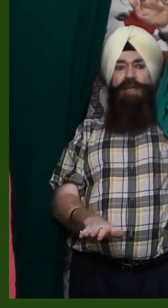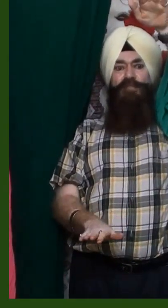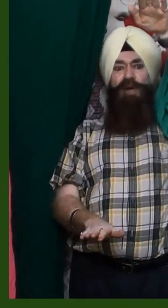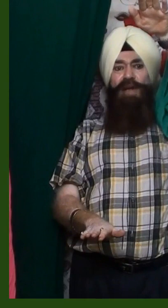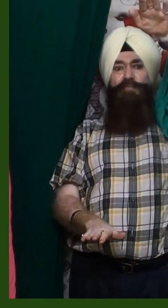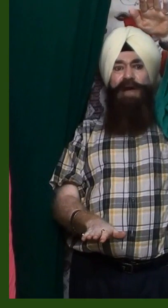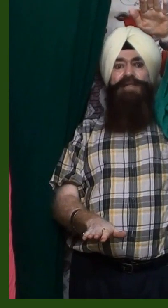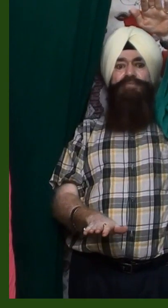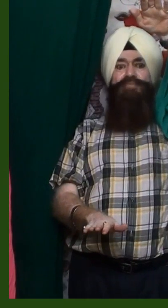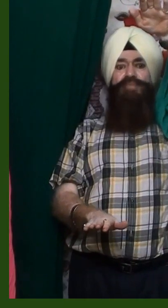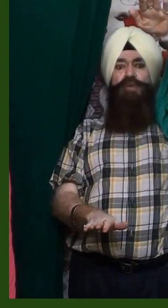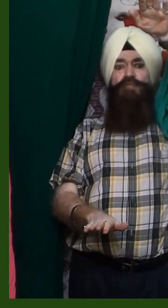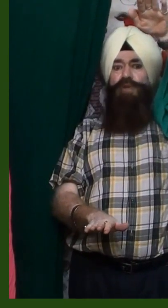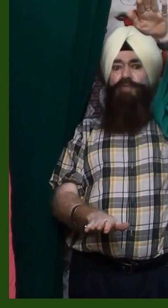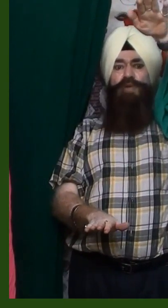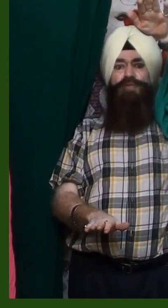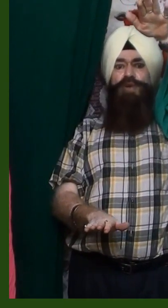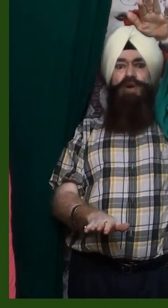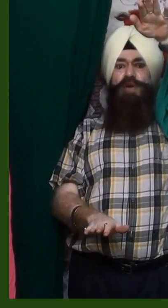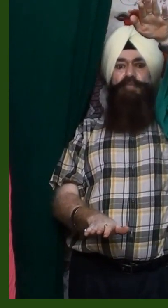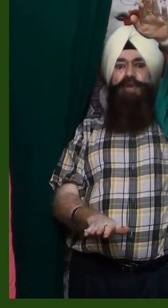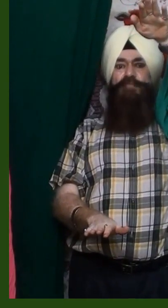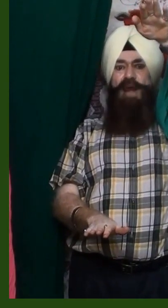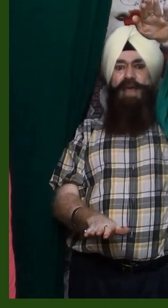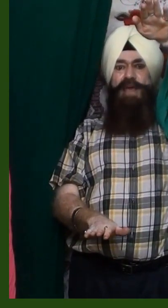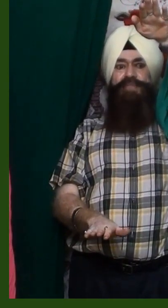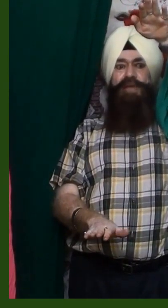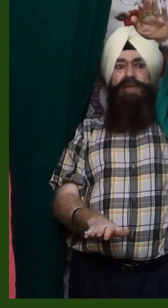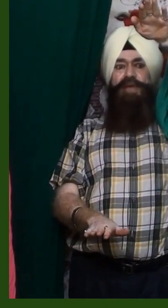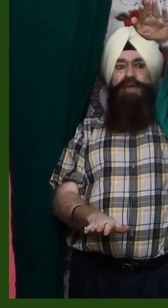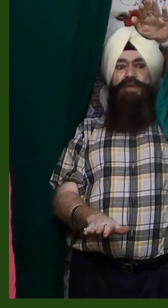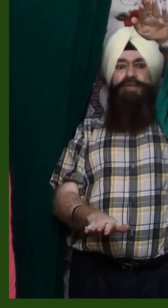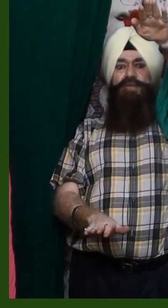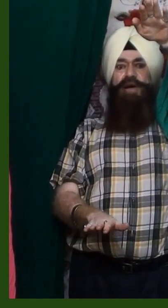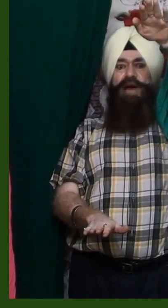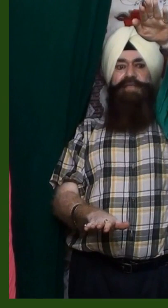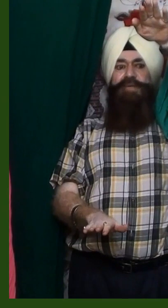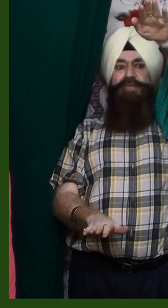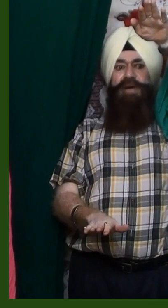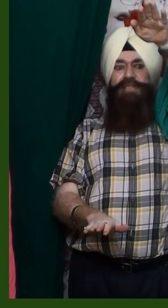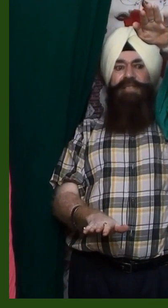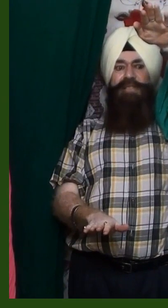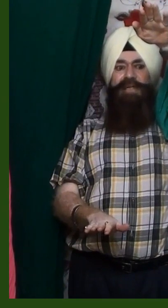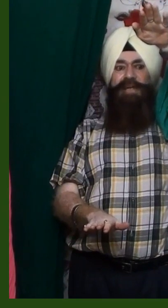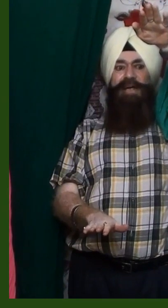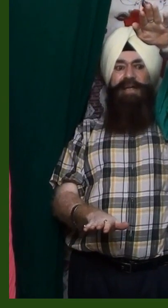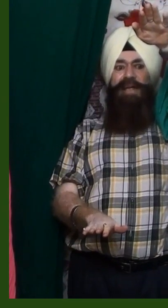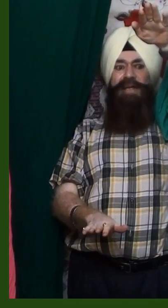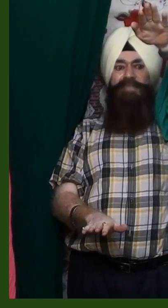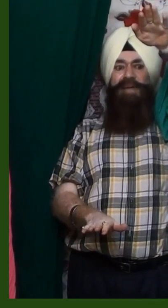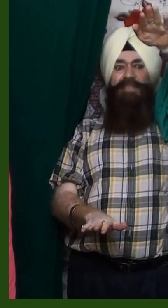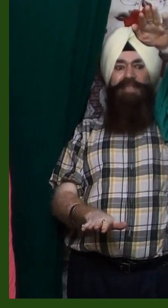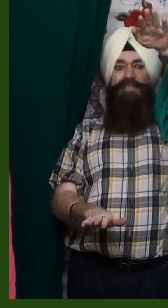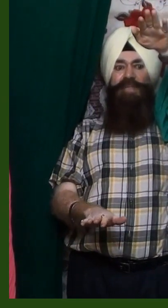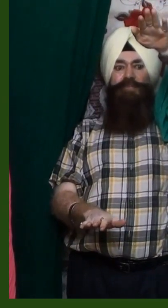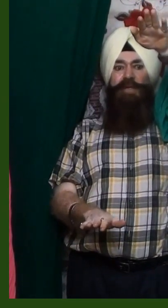we are freely falling, but we would no longer be falling, you know, at a constant